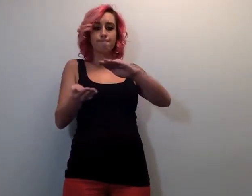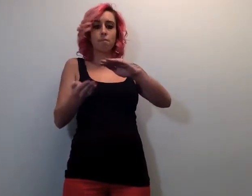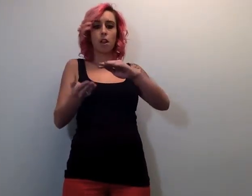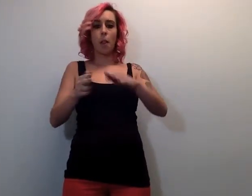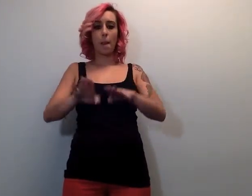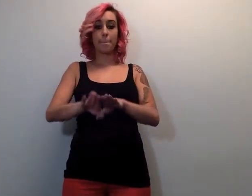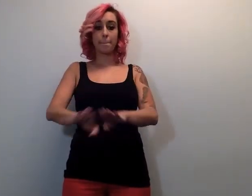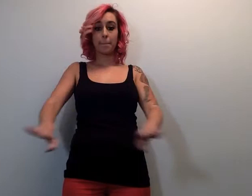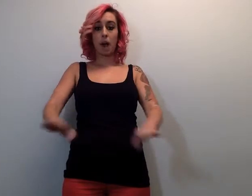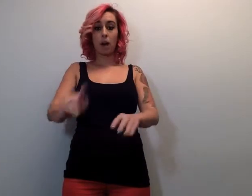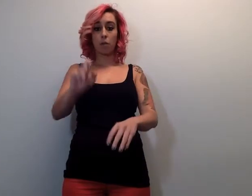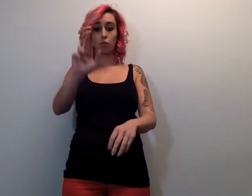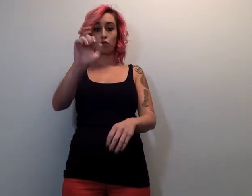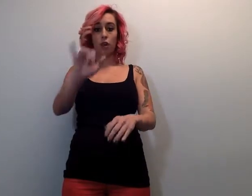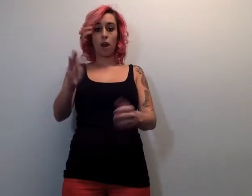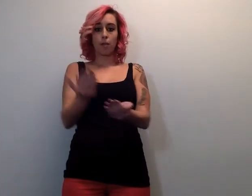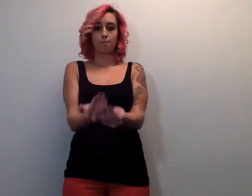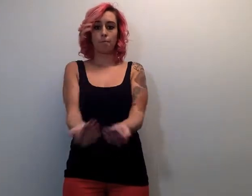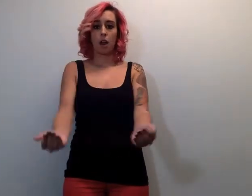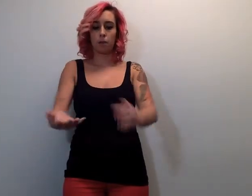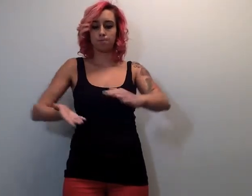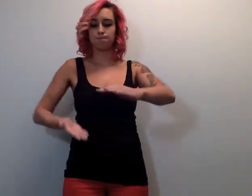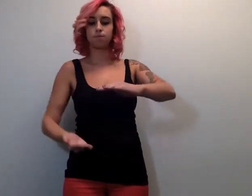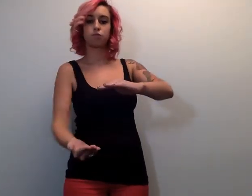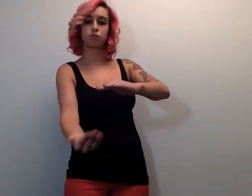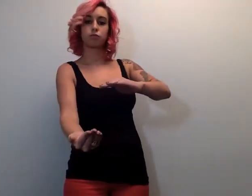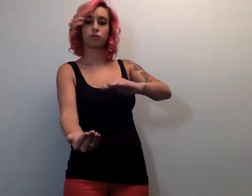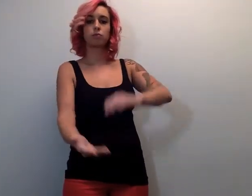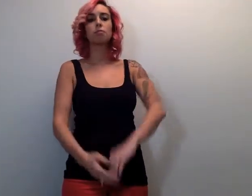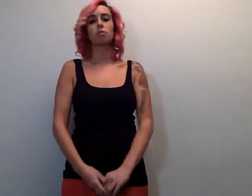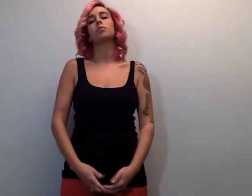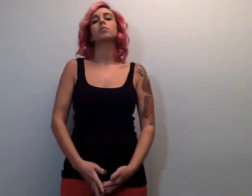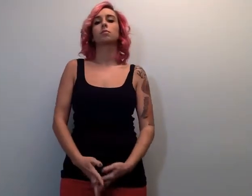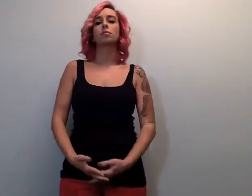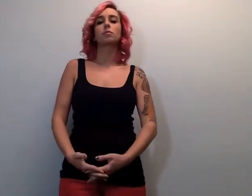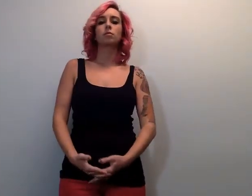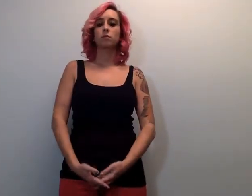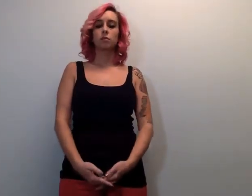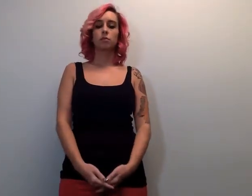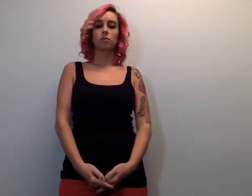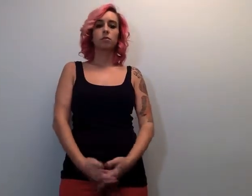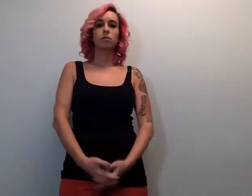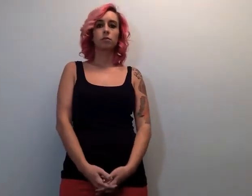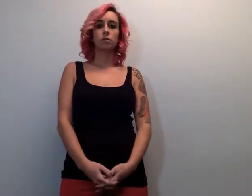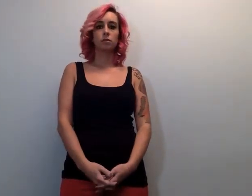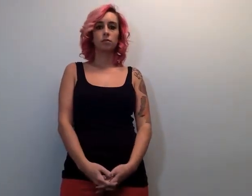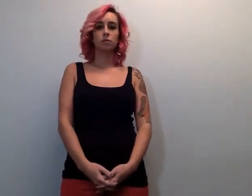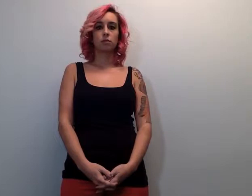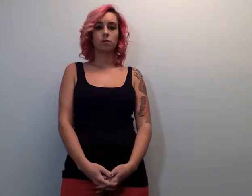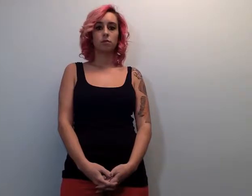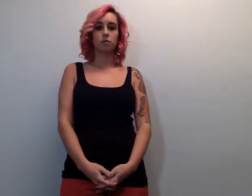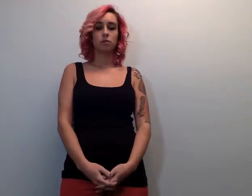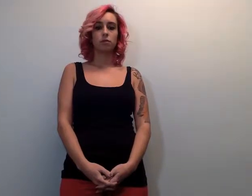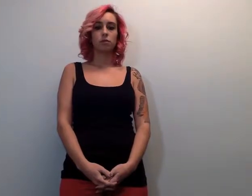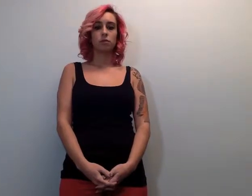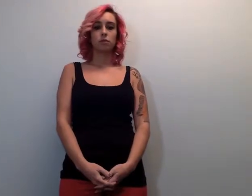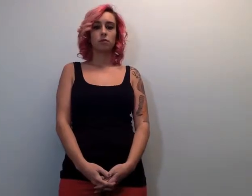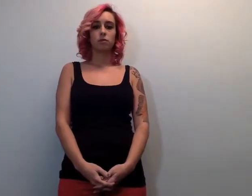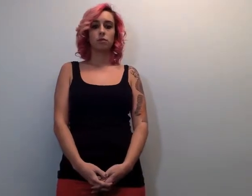And what that does is basically release enough moisture for your cheesecake, and it will help it avoid cracking while it bakes.